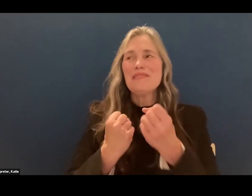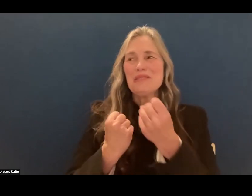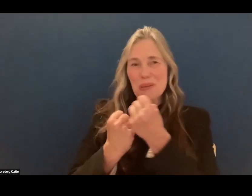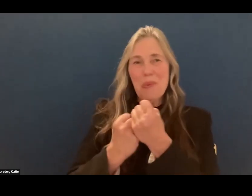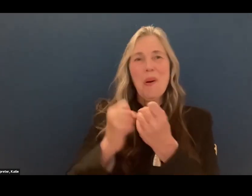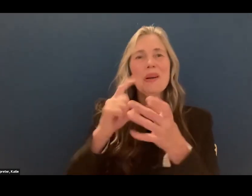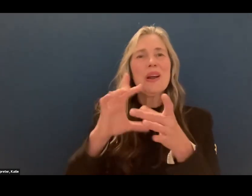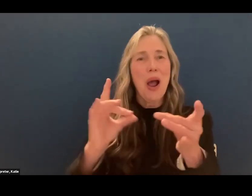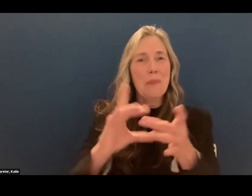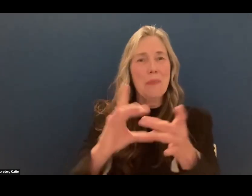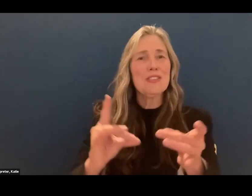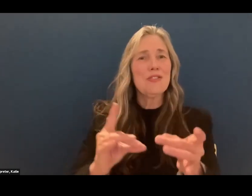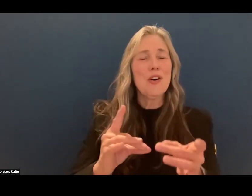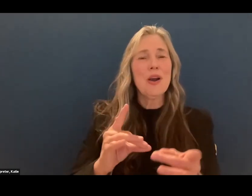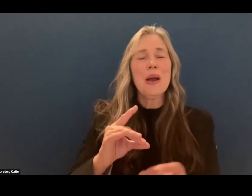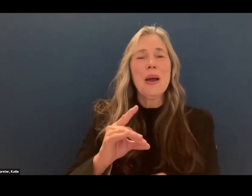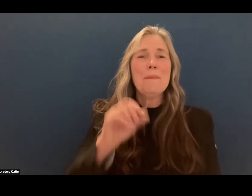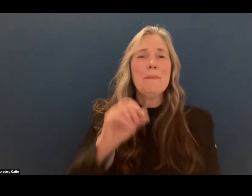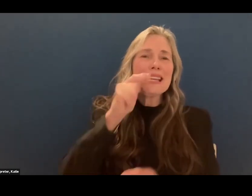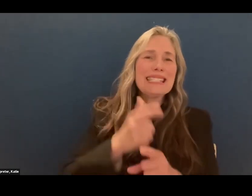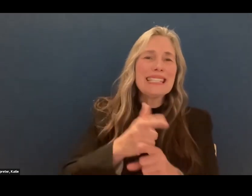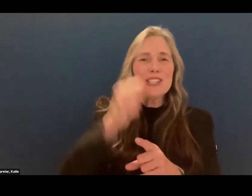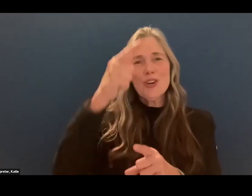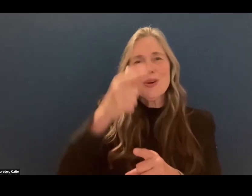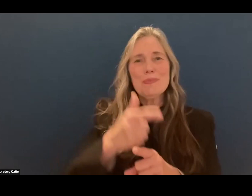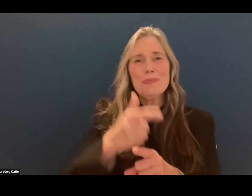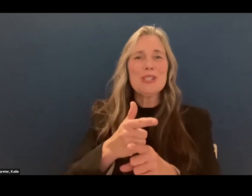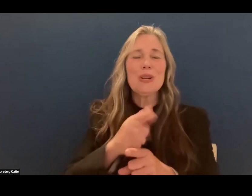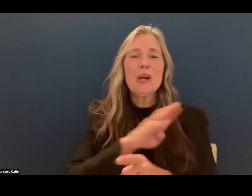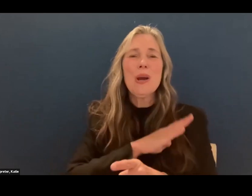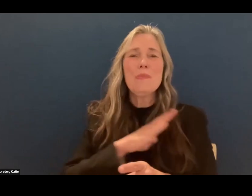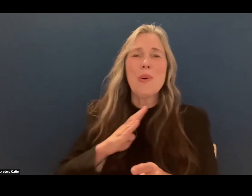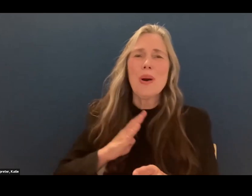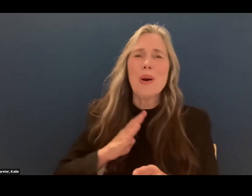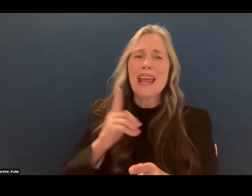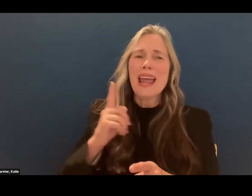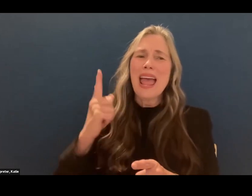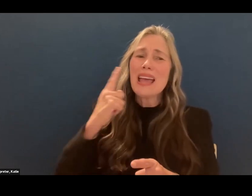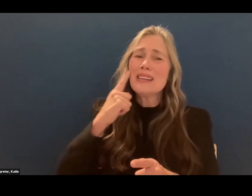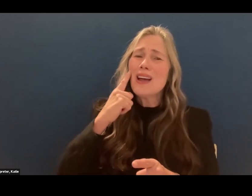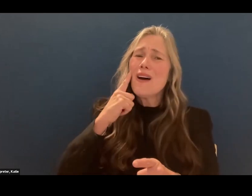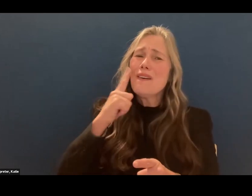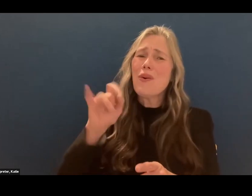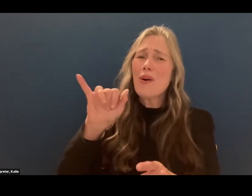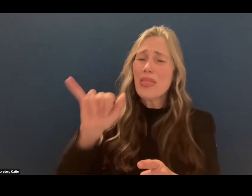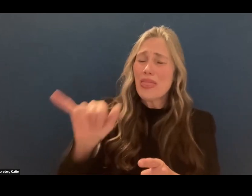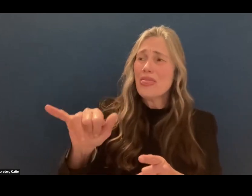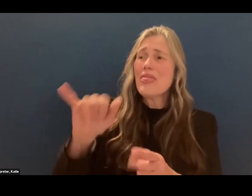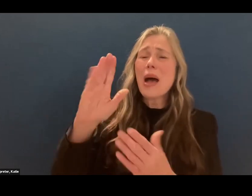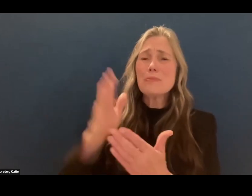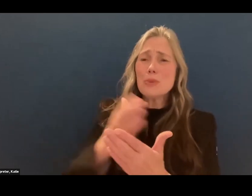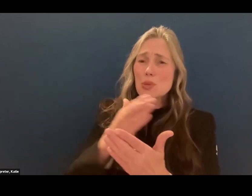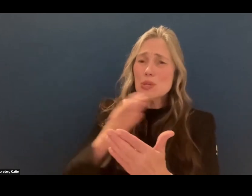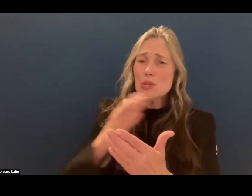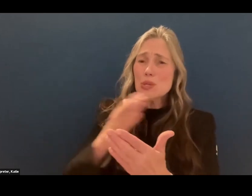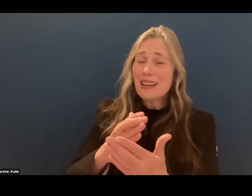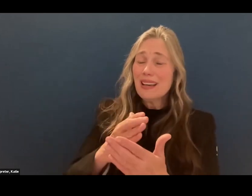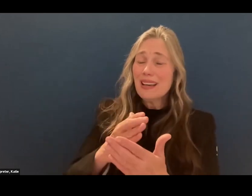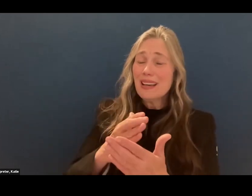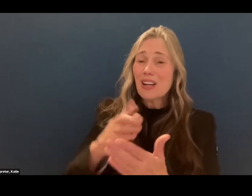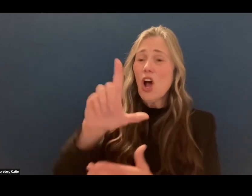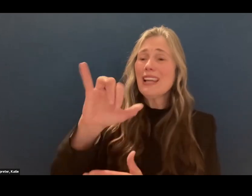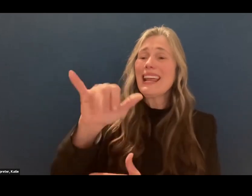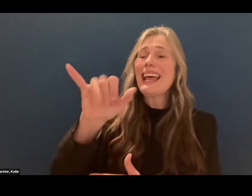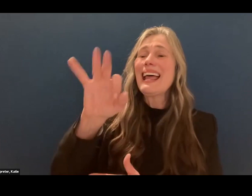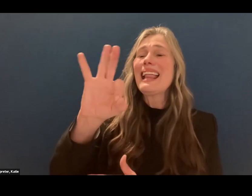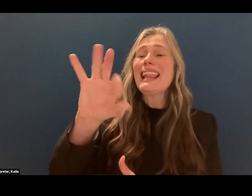Just to say thank you for the students who rendered Lift Every Voice. And that really is not just an African, it is about the African American experience, but it is a place